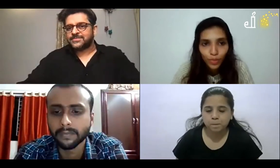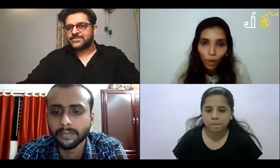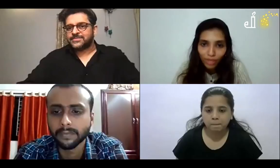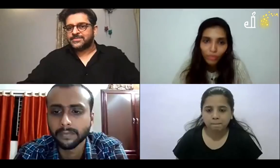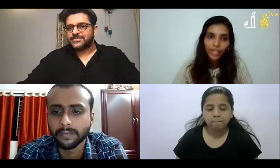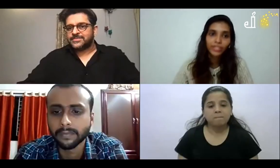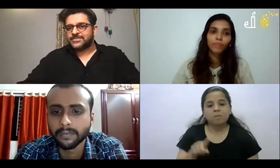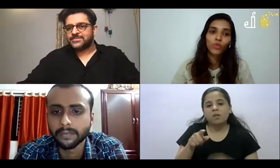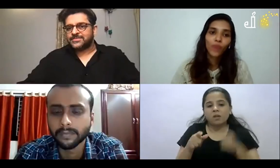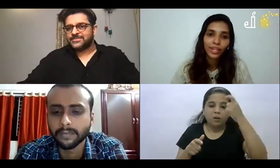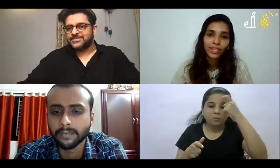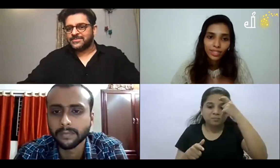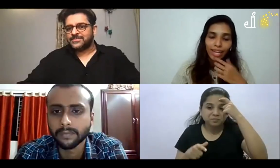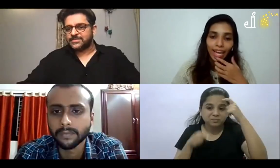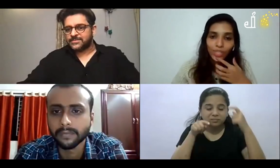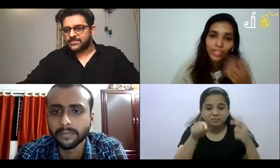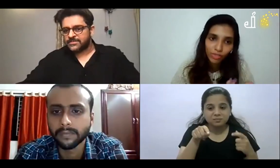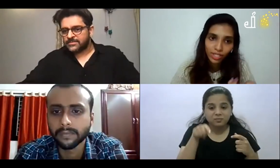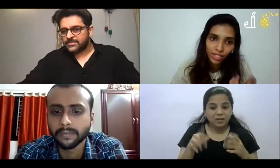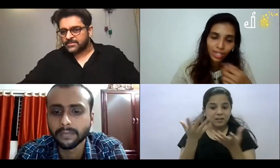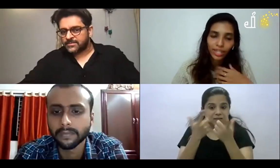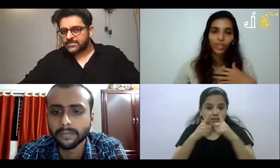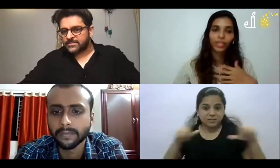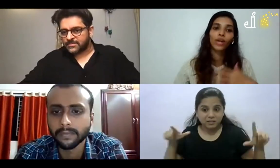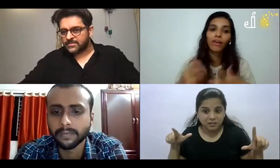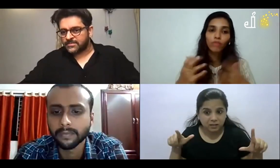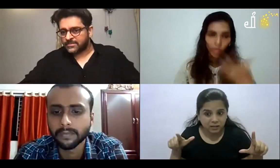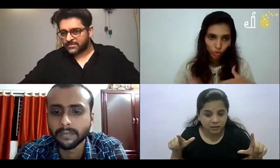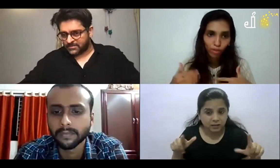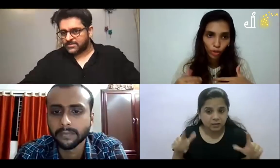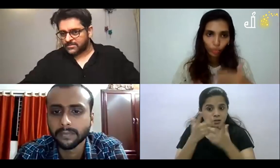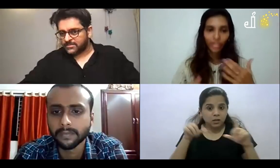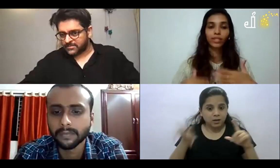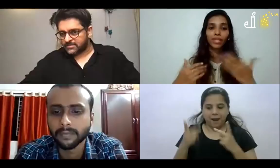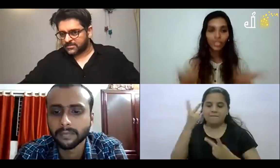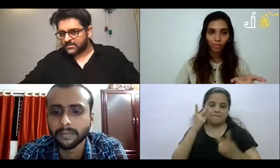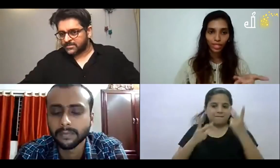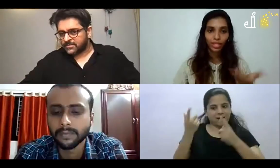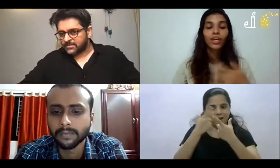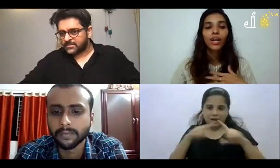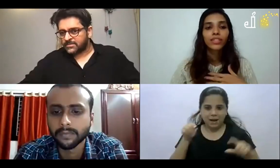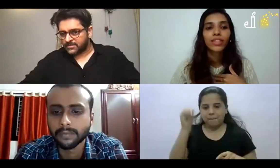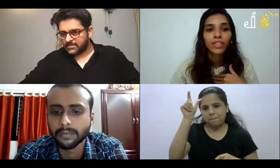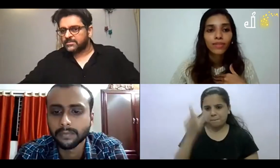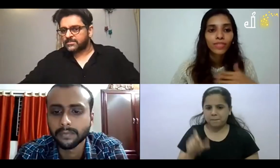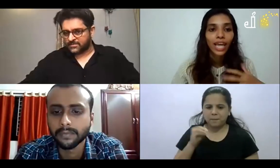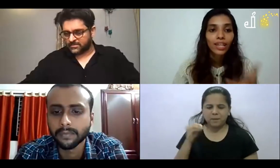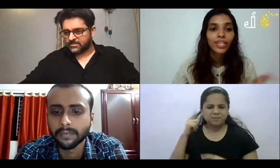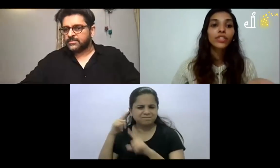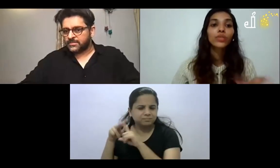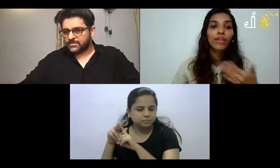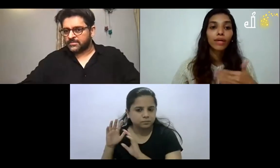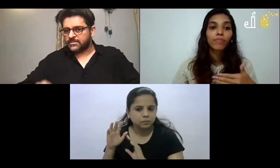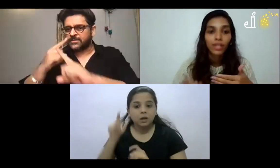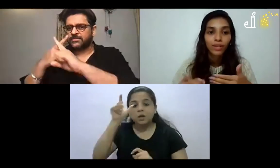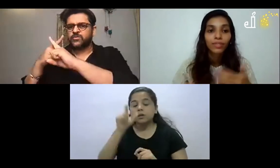The problem with providing sign language at first, like when you have a visual mode, when somebody is speaking, the child